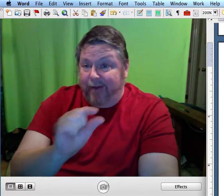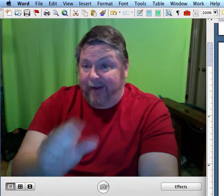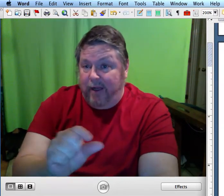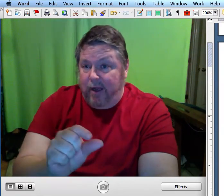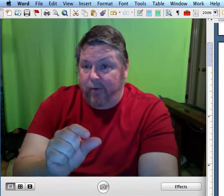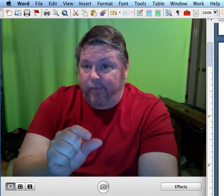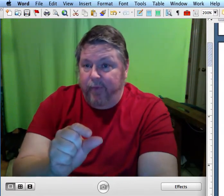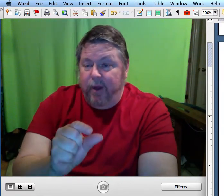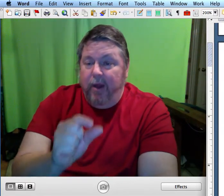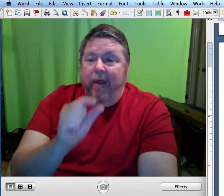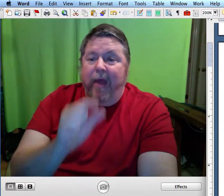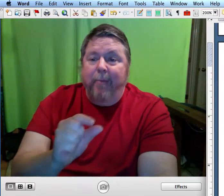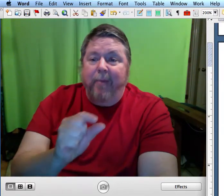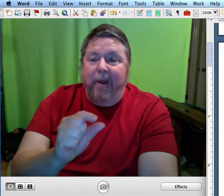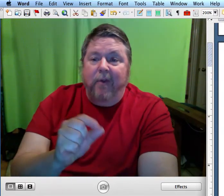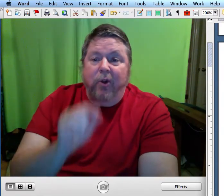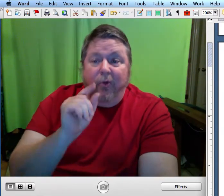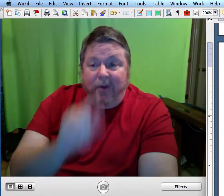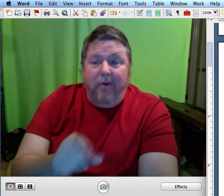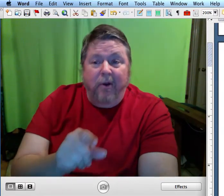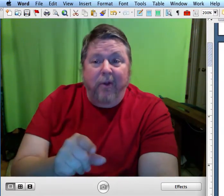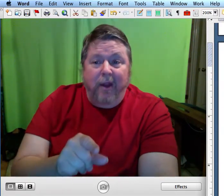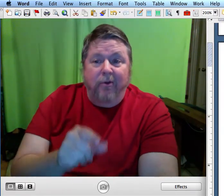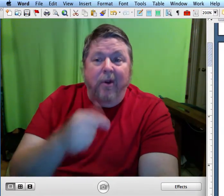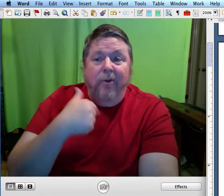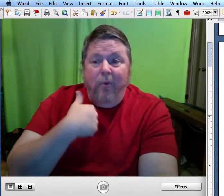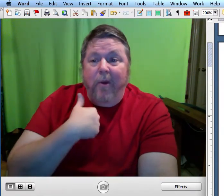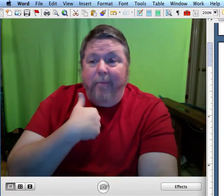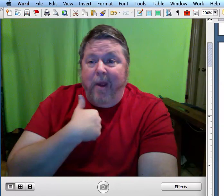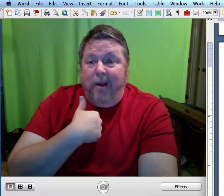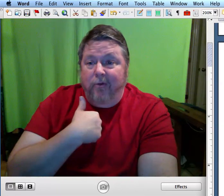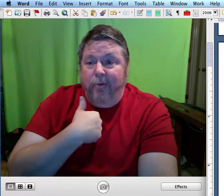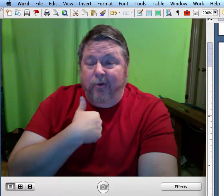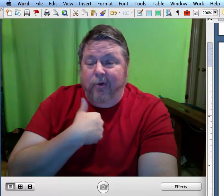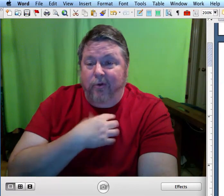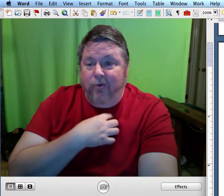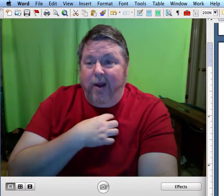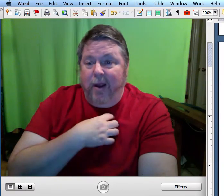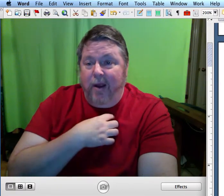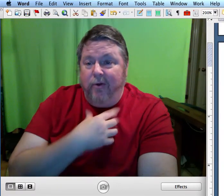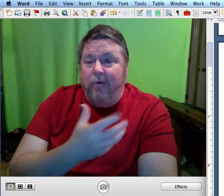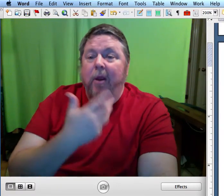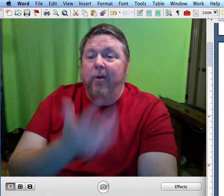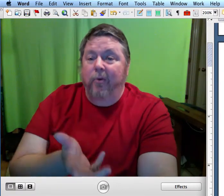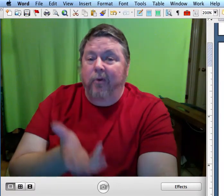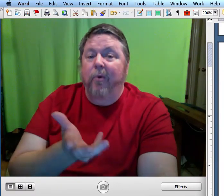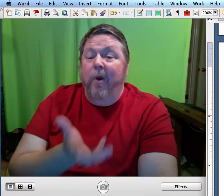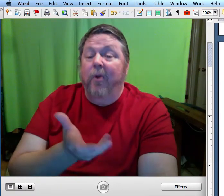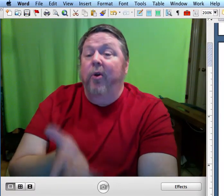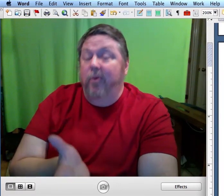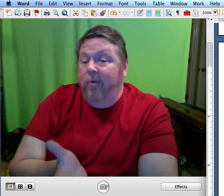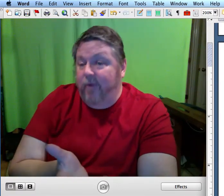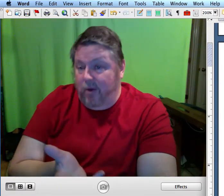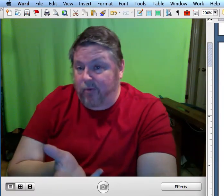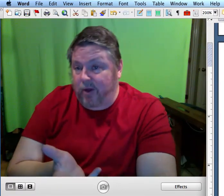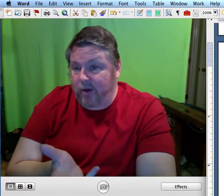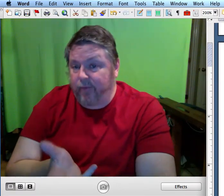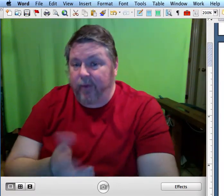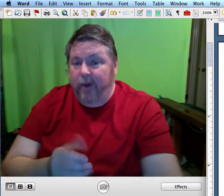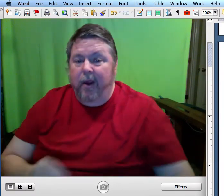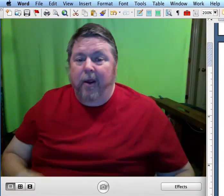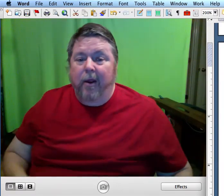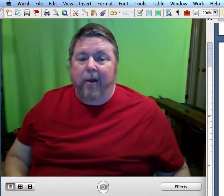threats in there, that means that you still don't know the answer and you want my contribution to try to guide you towards, well, what could you have done with